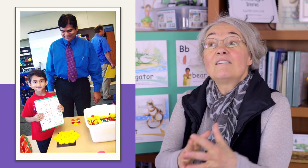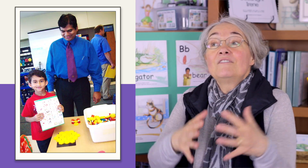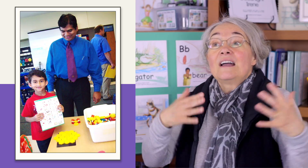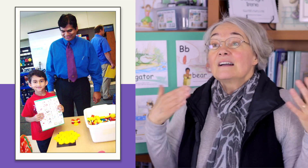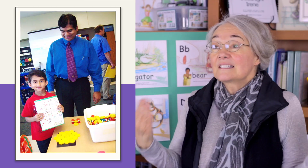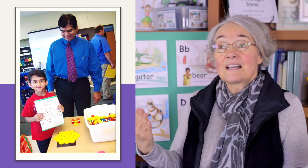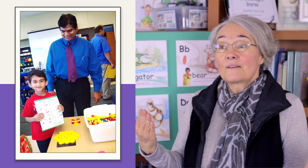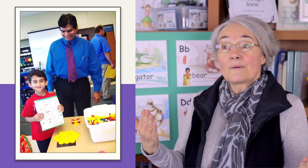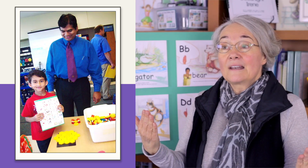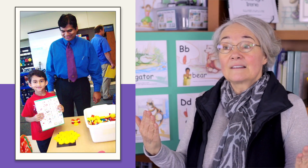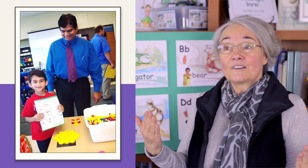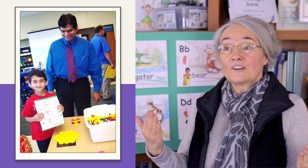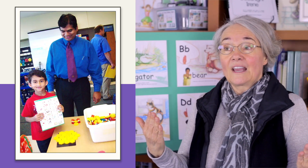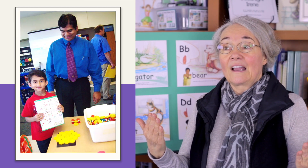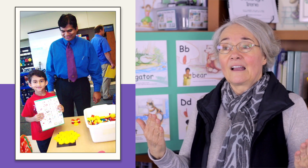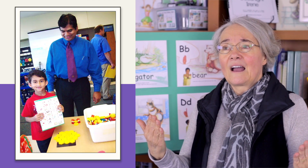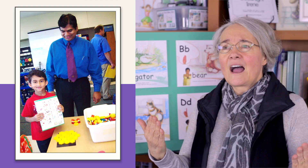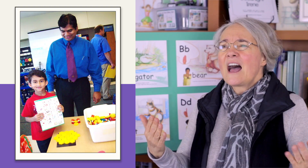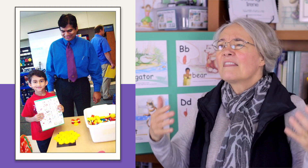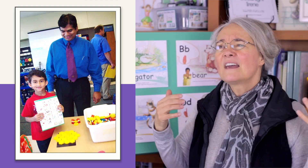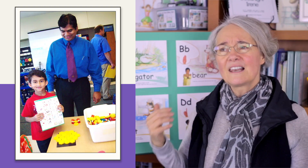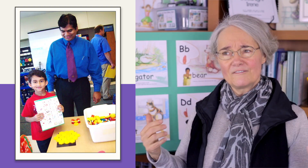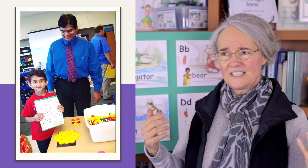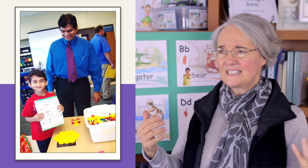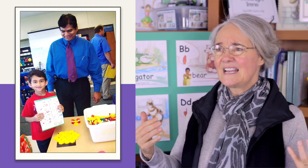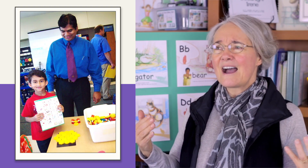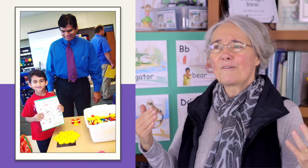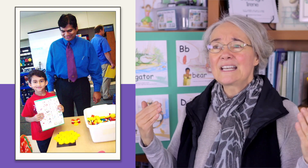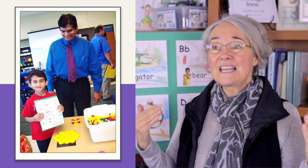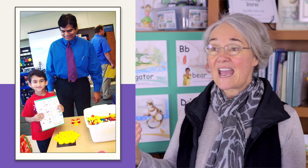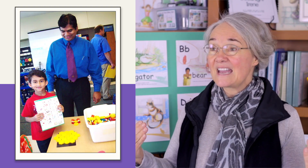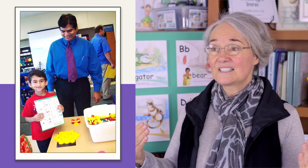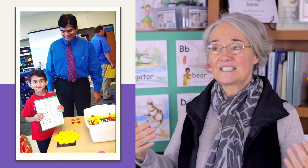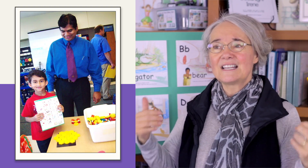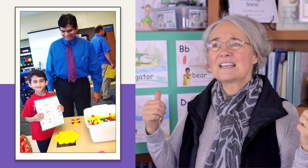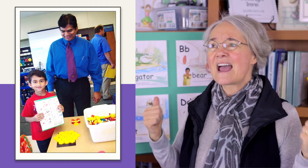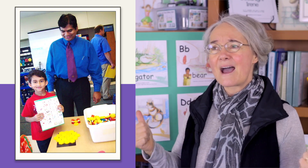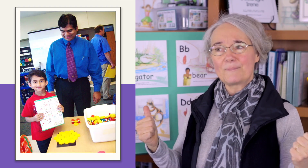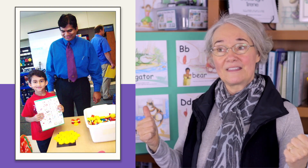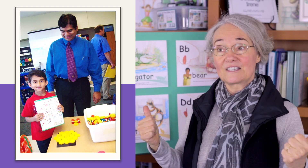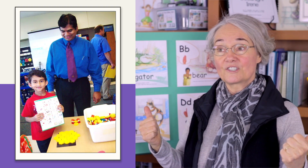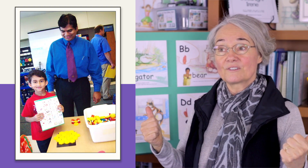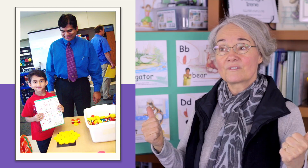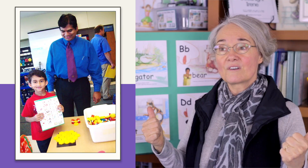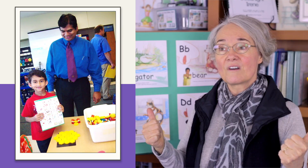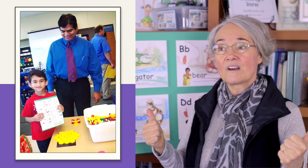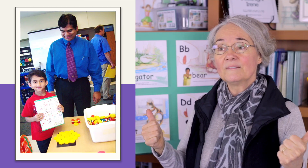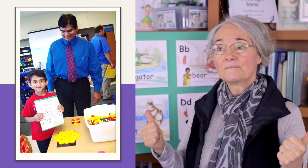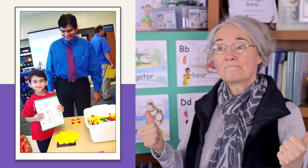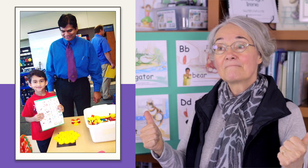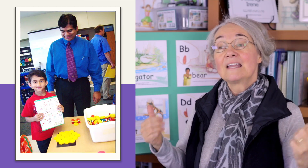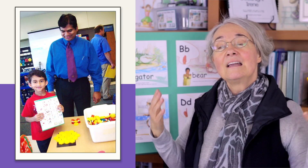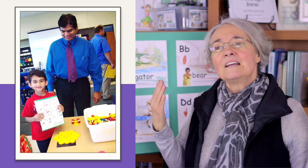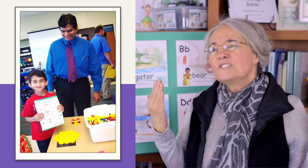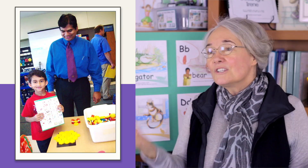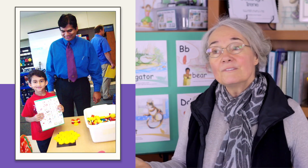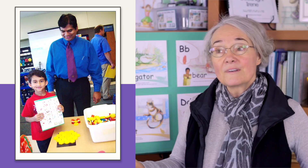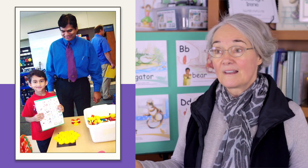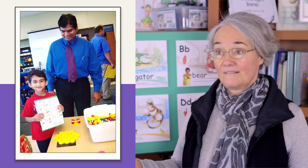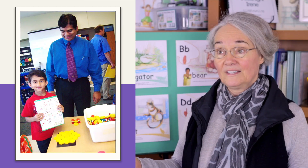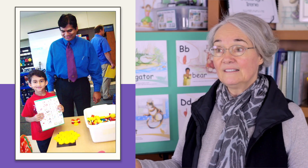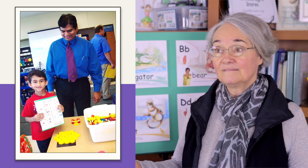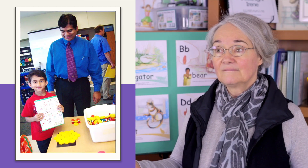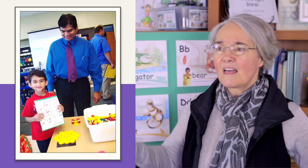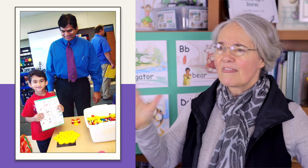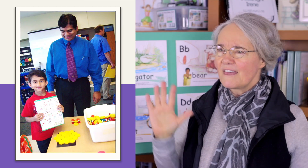Teachers love accelerated learning. They love to see how engaged and happy the children are.